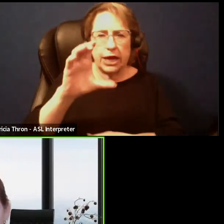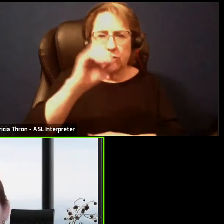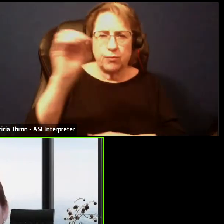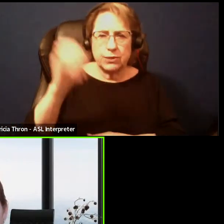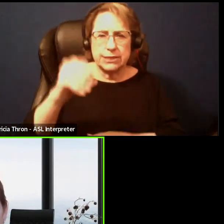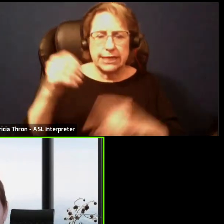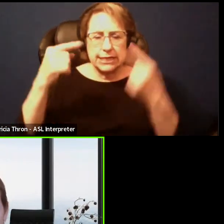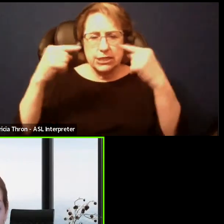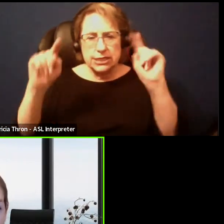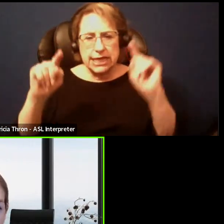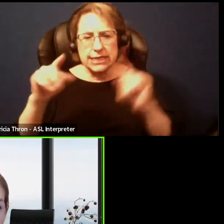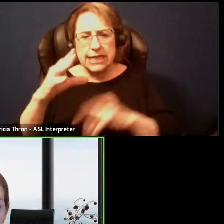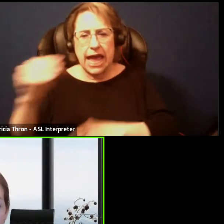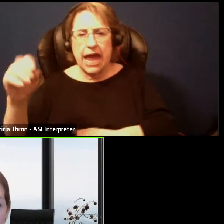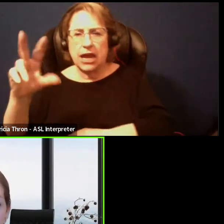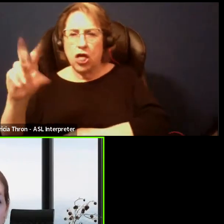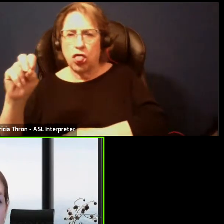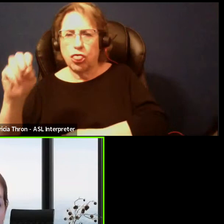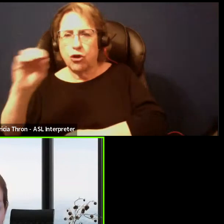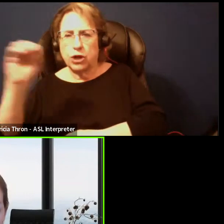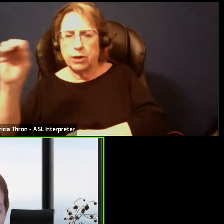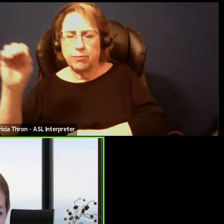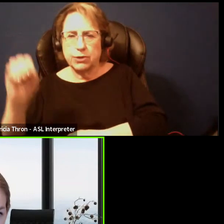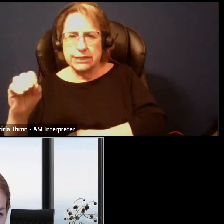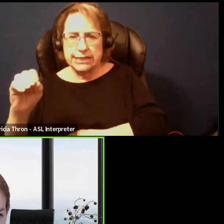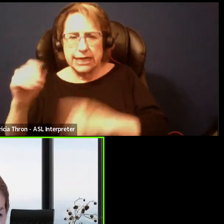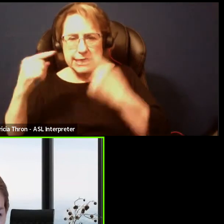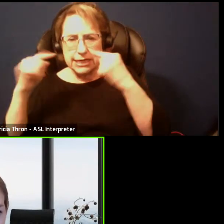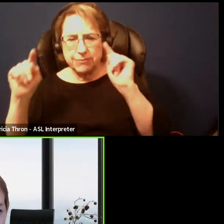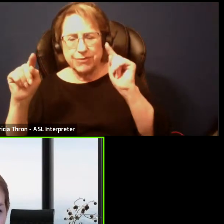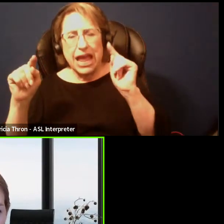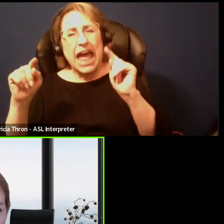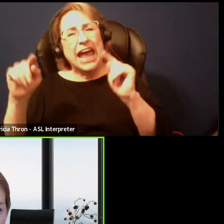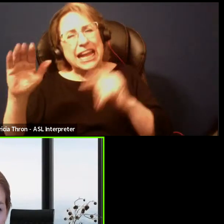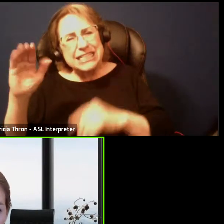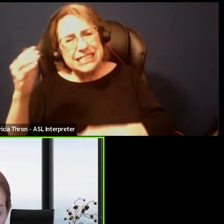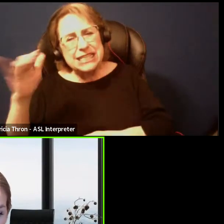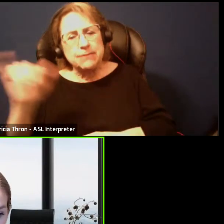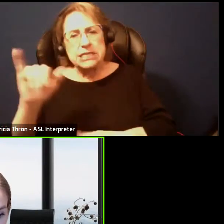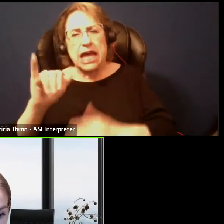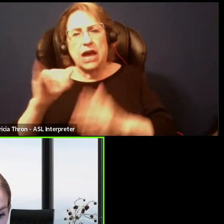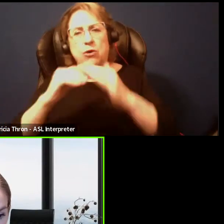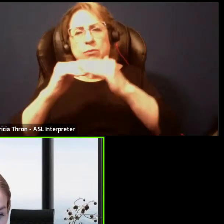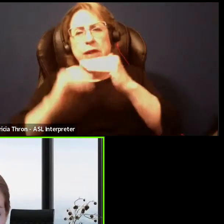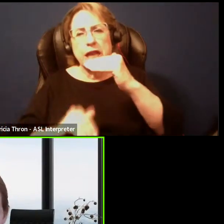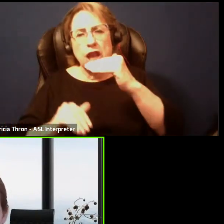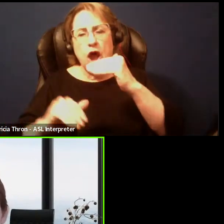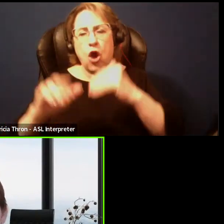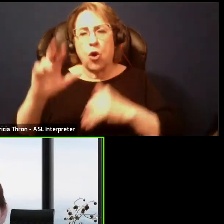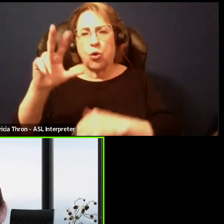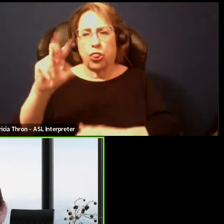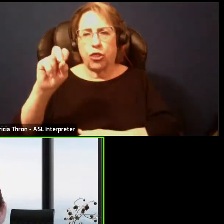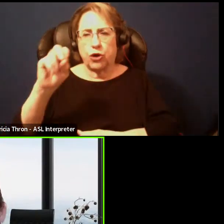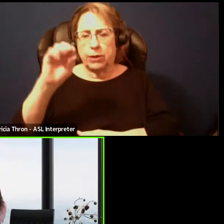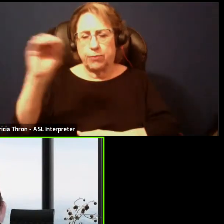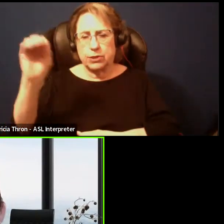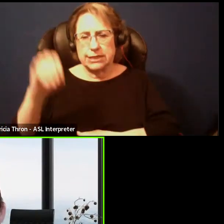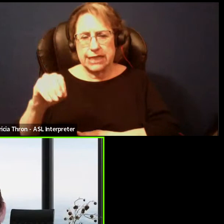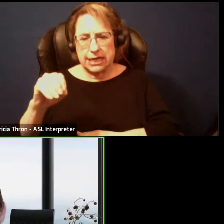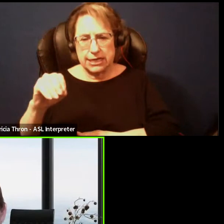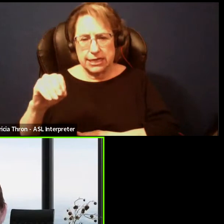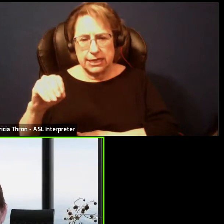And so far, it's looking like it would be below even the 30% level of participation. It's also hard to find all